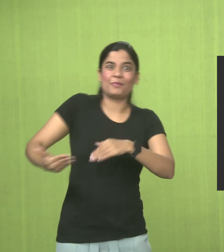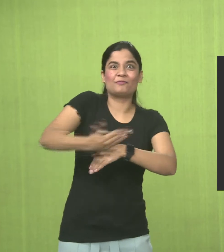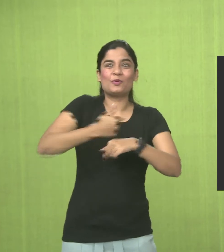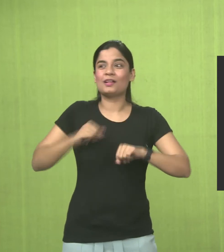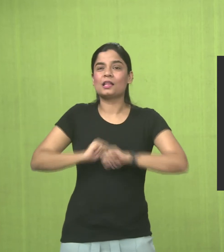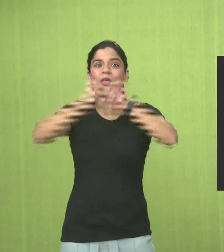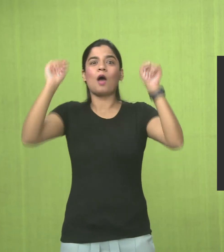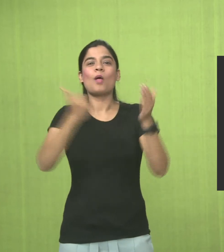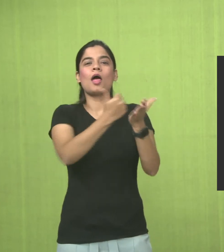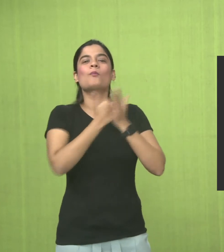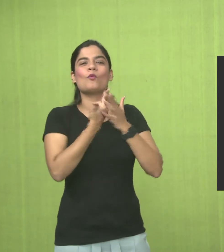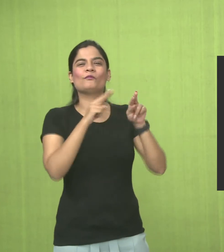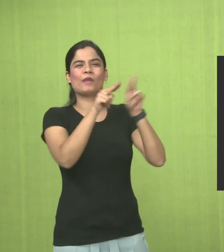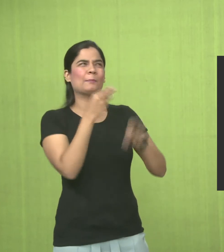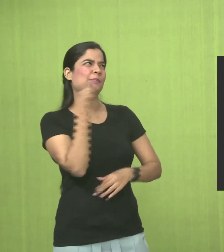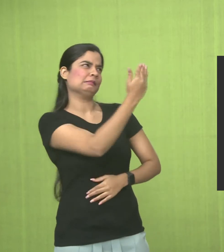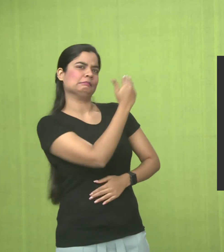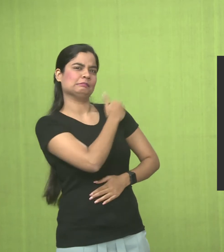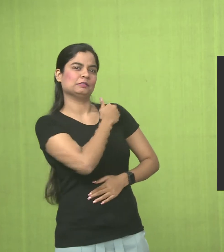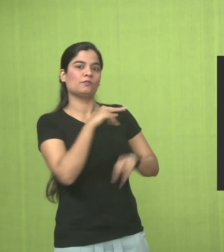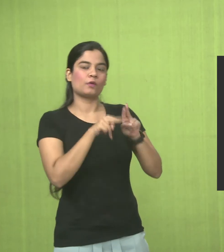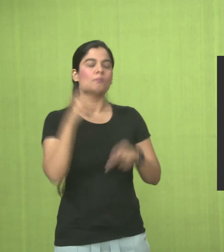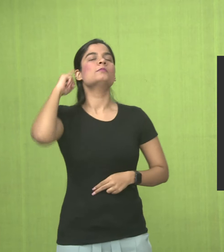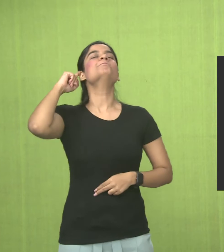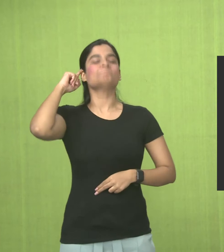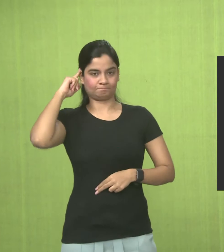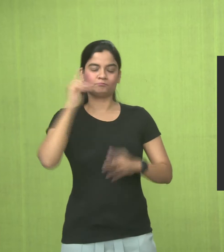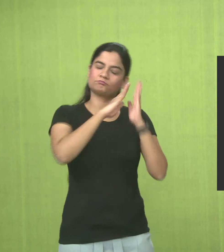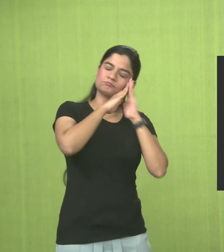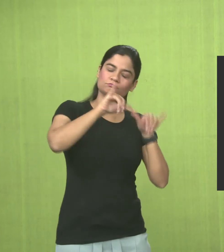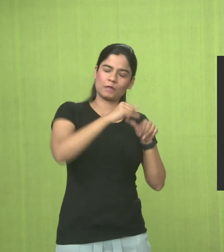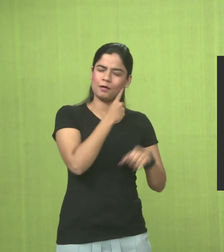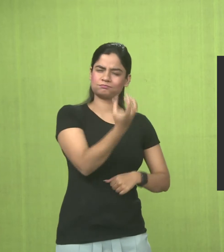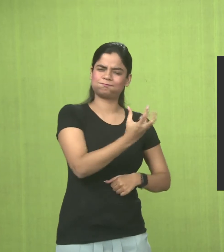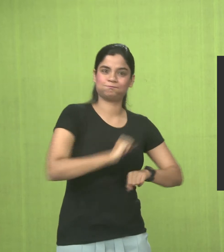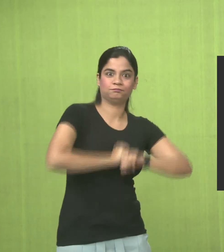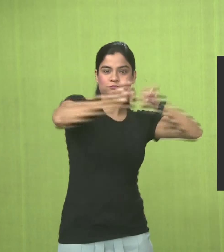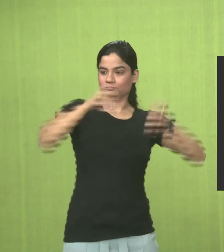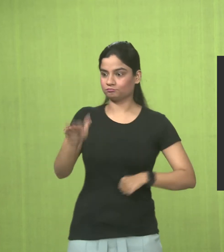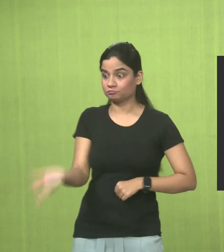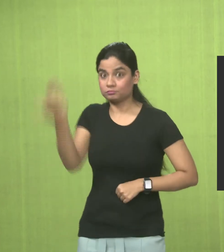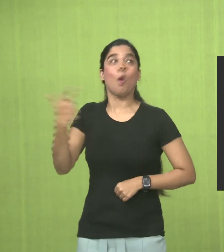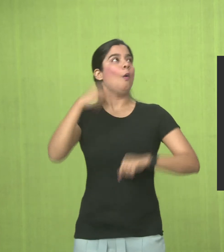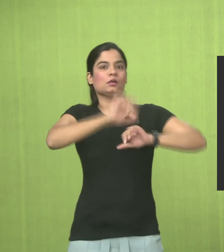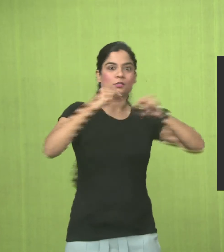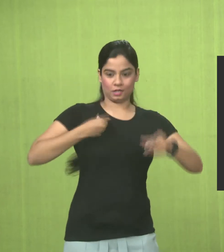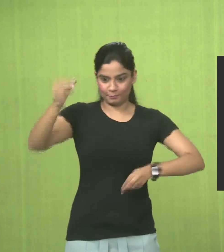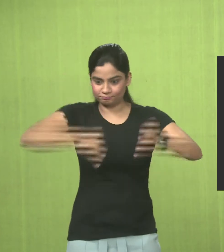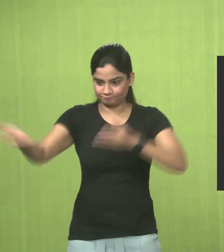catch a flight tomorrow. I would wake up on time. I'll ask my family member to remember to wake me up sometimes or keep an alarm.